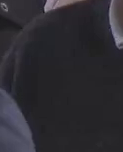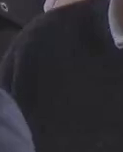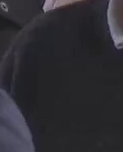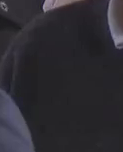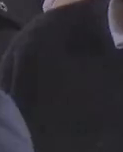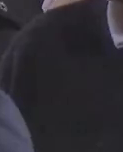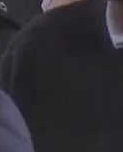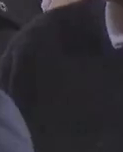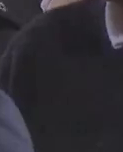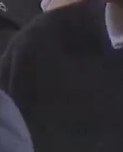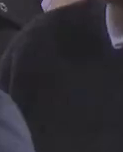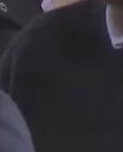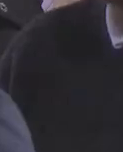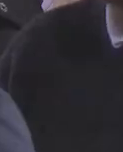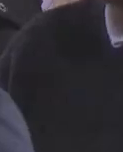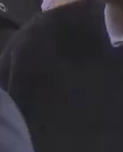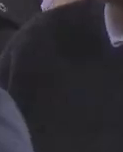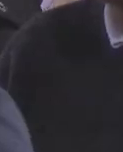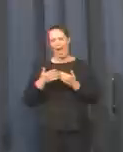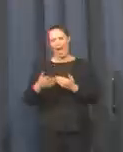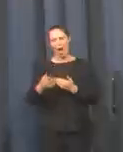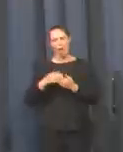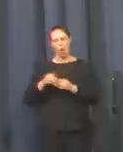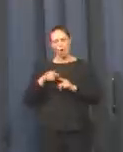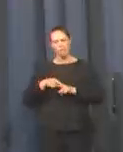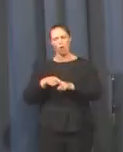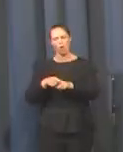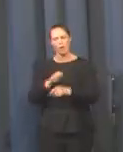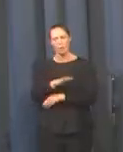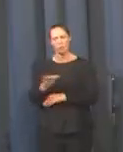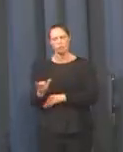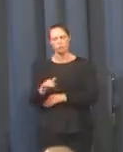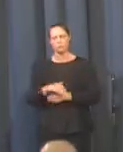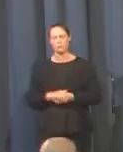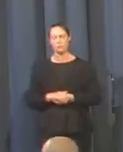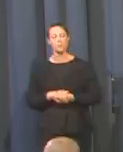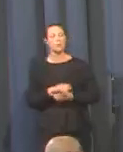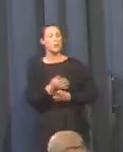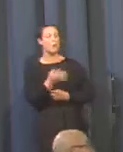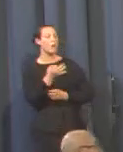happen? Thanks for the question. So the question is about